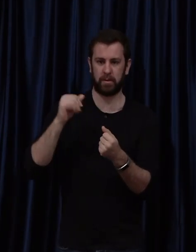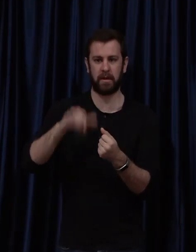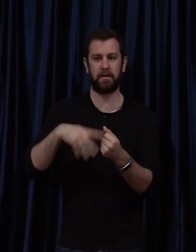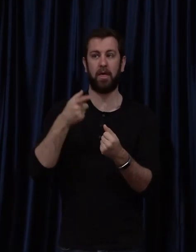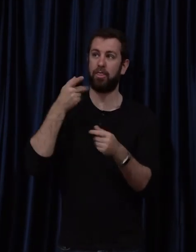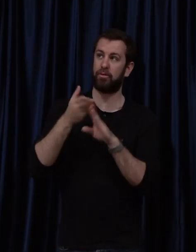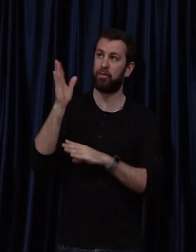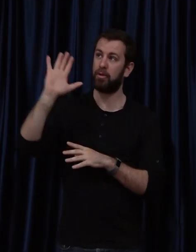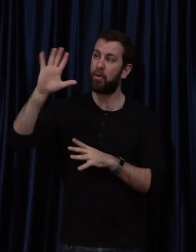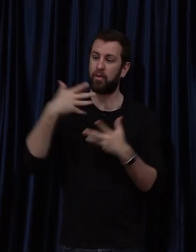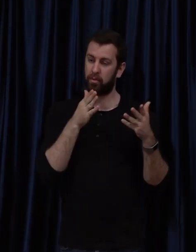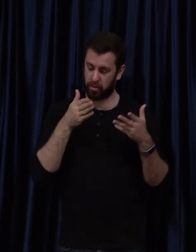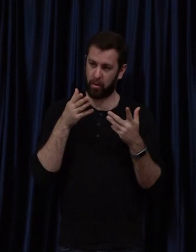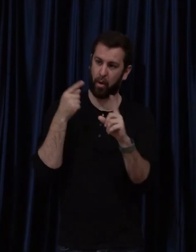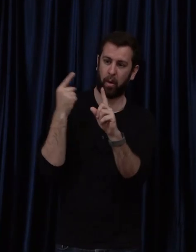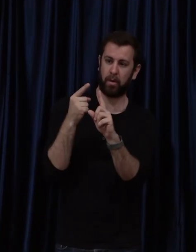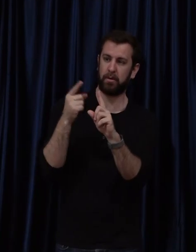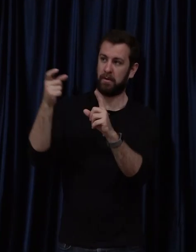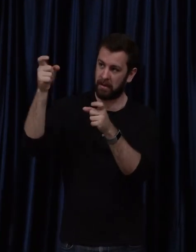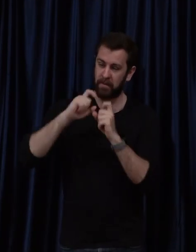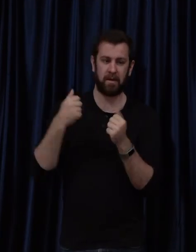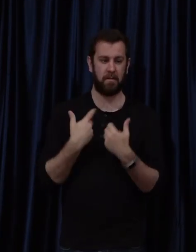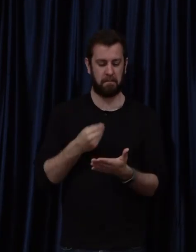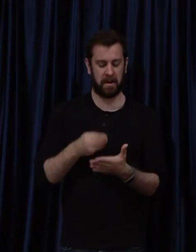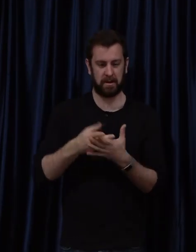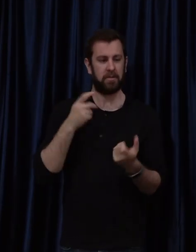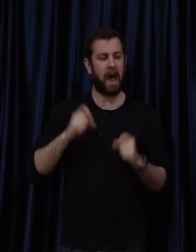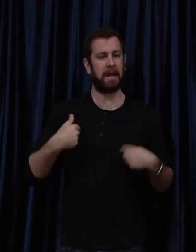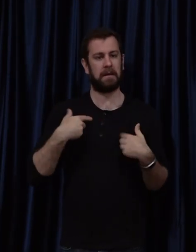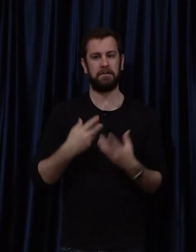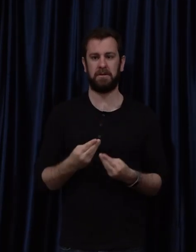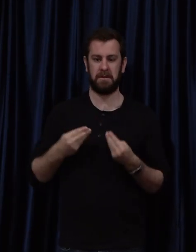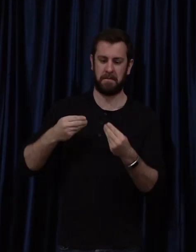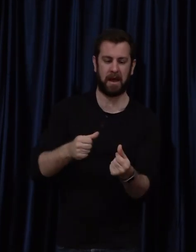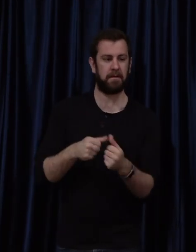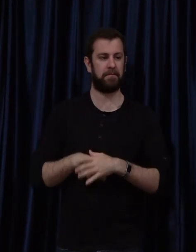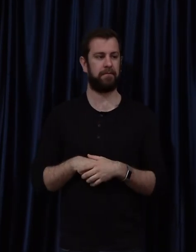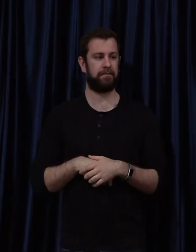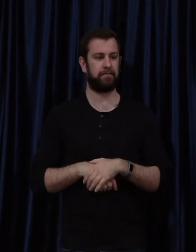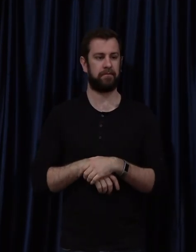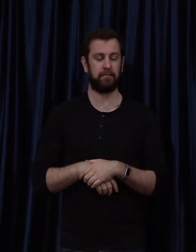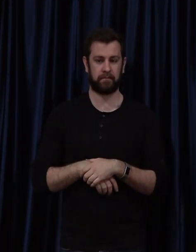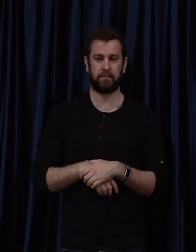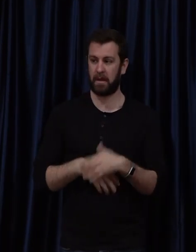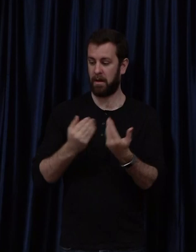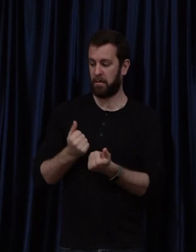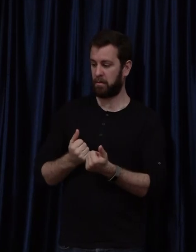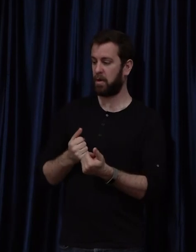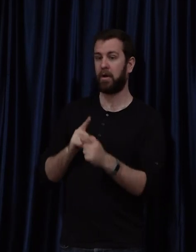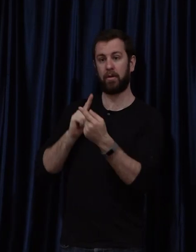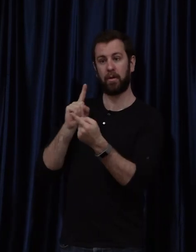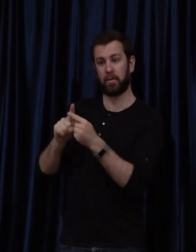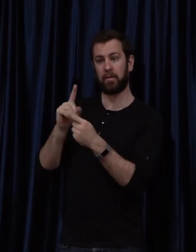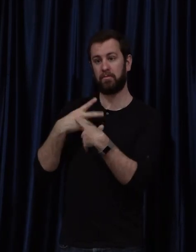by your will, you haven't given me wealth through which I can spend. And I've come to your Prophet sallallahu alaihi wasallam, and he couldn't provide me with